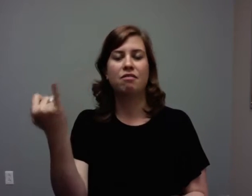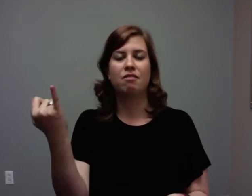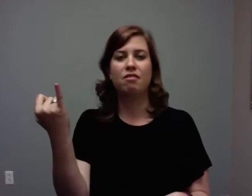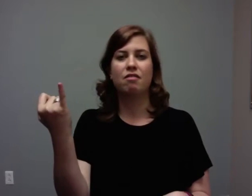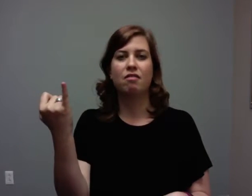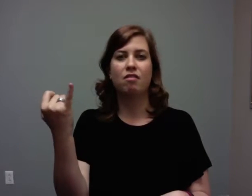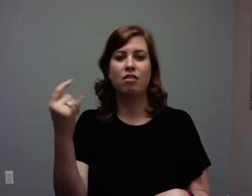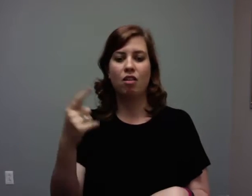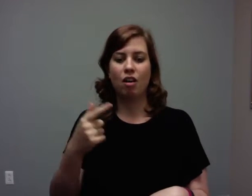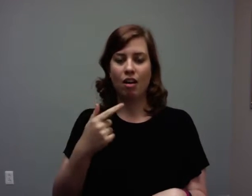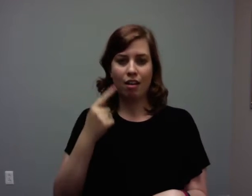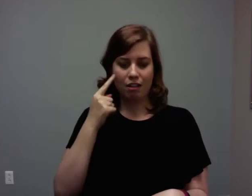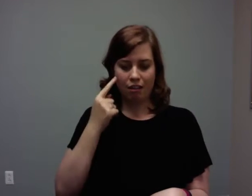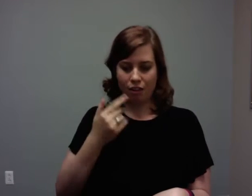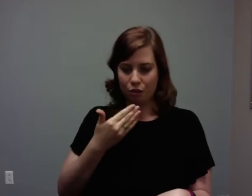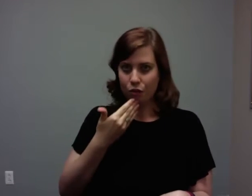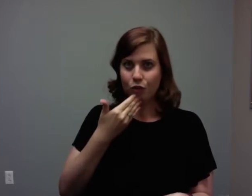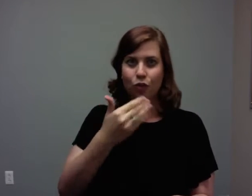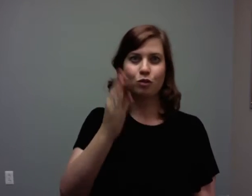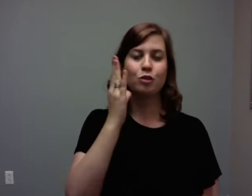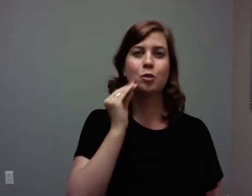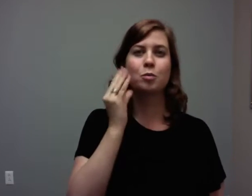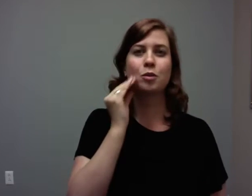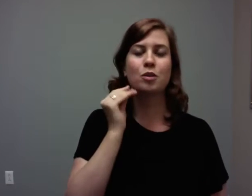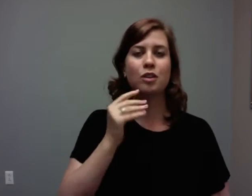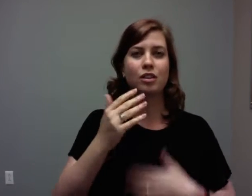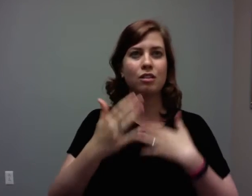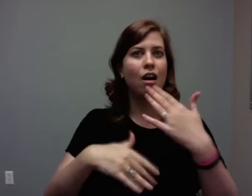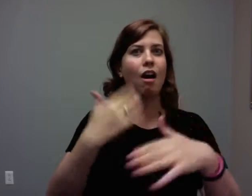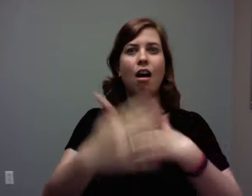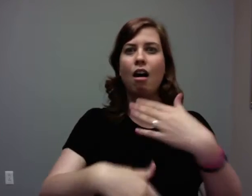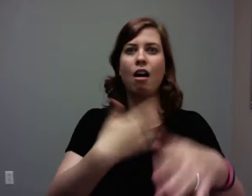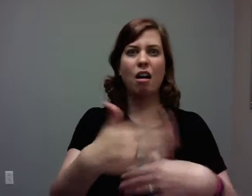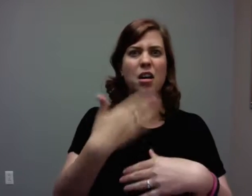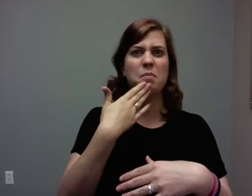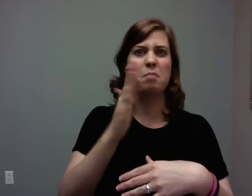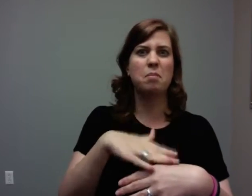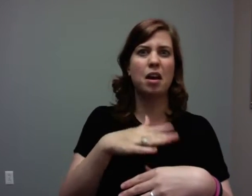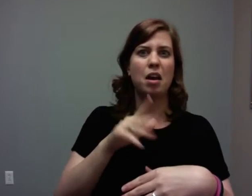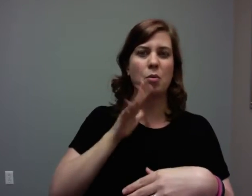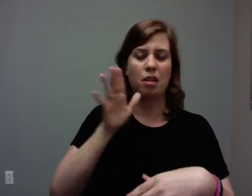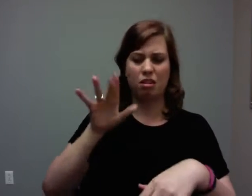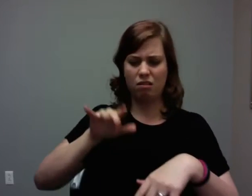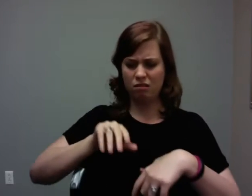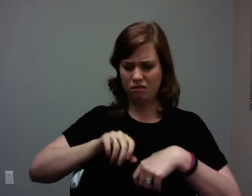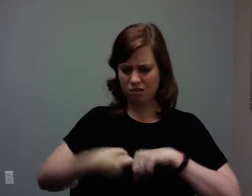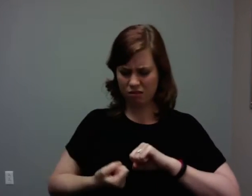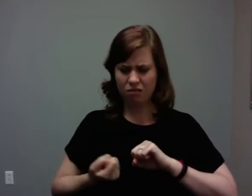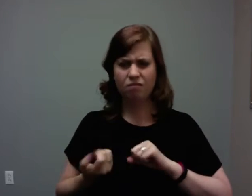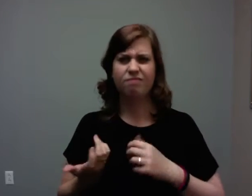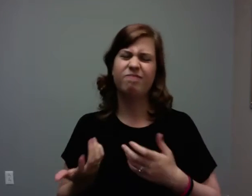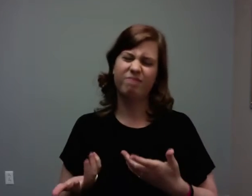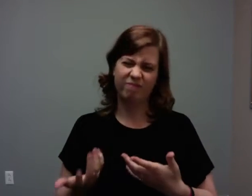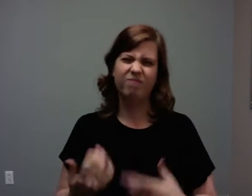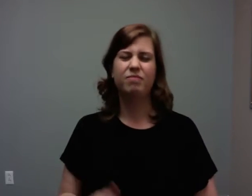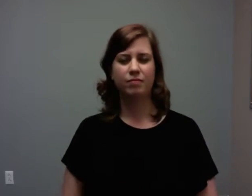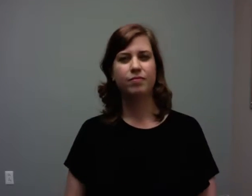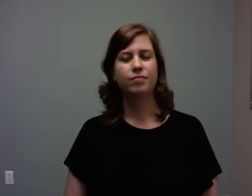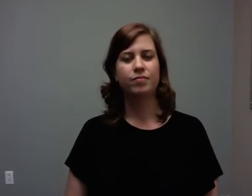you probably want to know the answer to the question anyways, right? Not all adopted kids feel the same